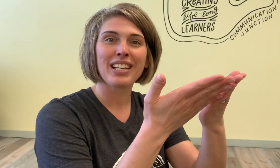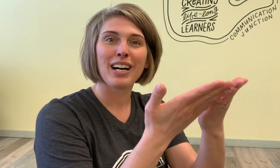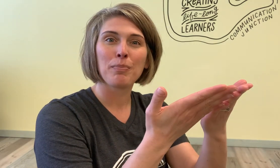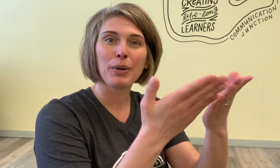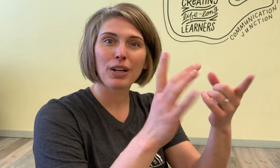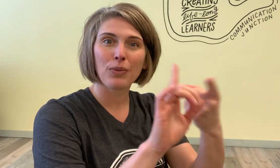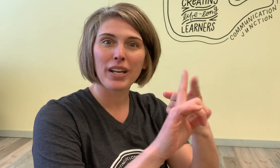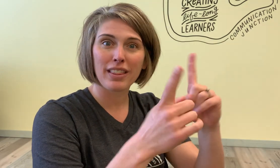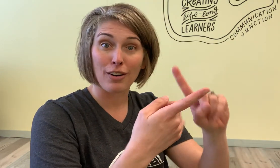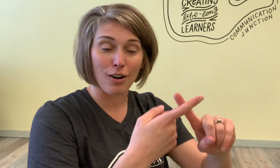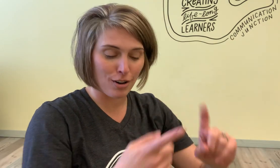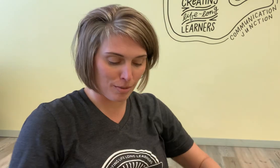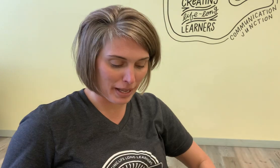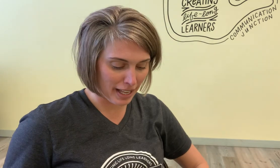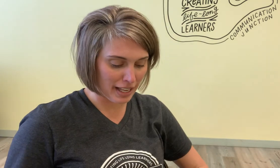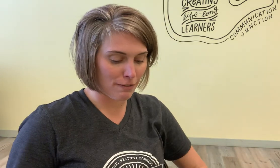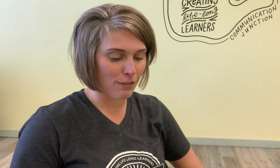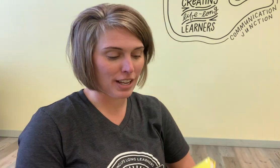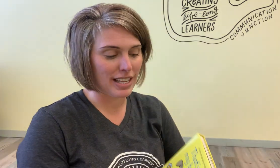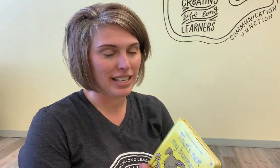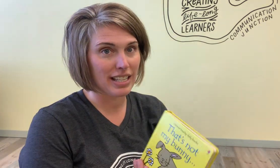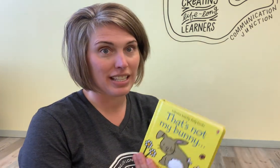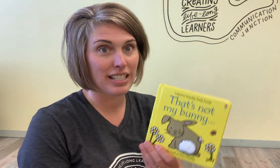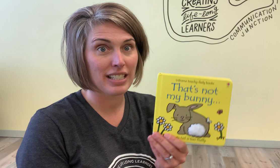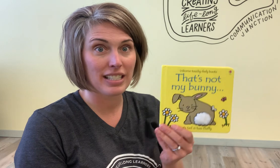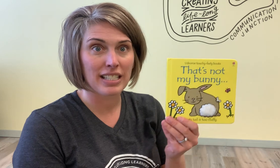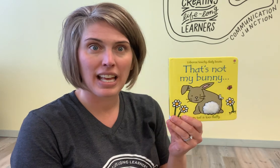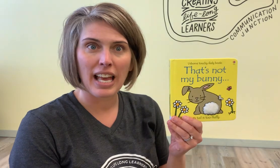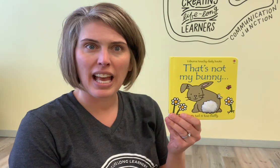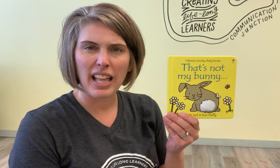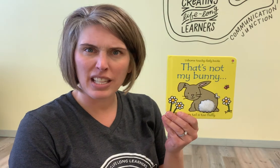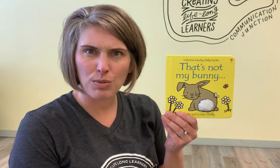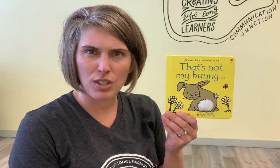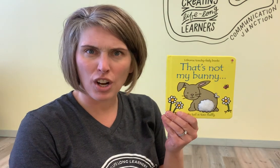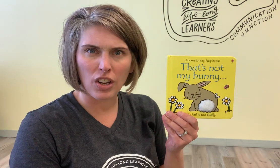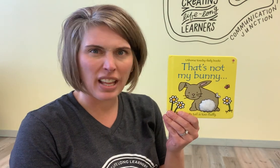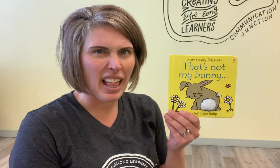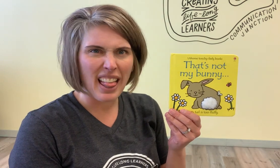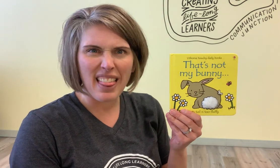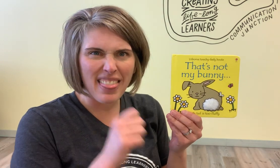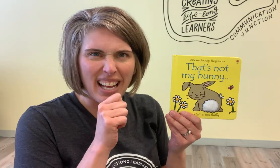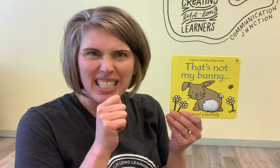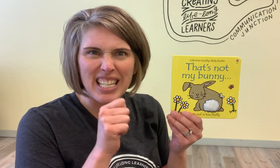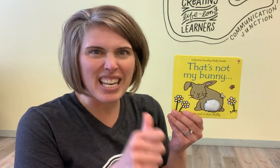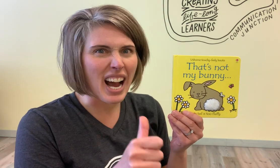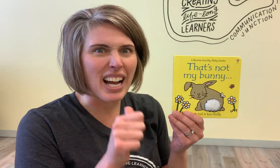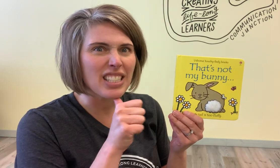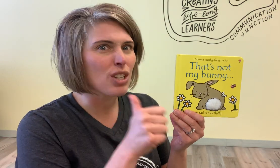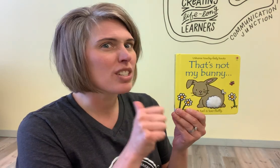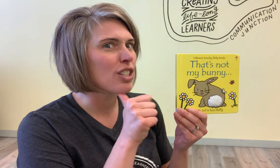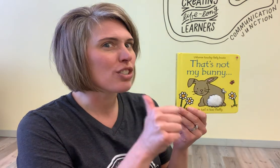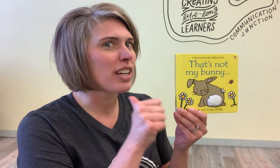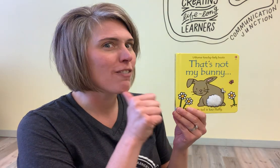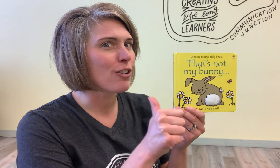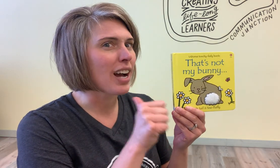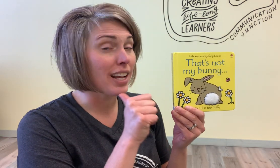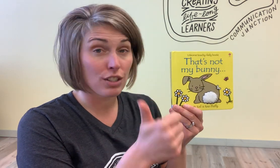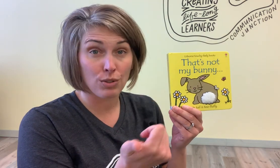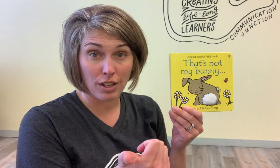a book with all my friends. And this one's called, That's Not. So this is our sign for not. So another